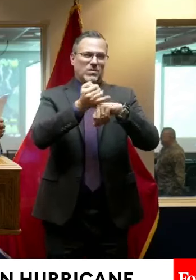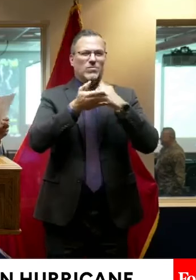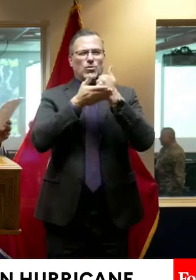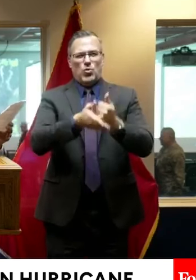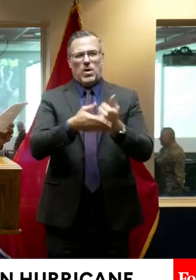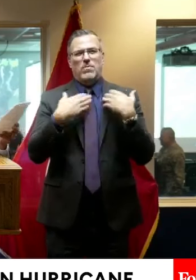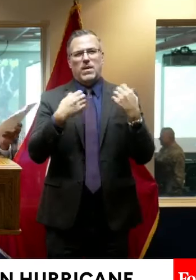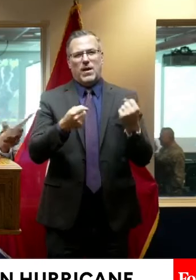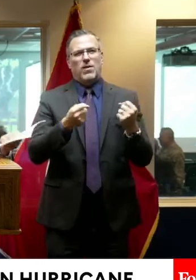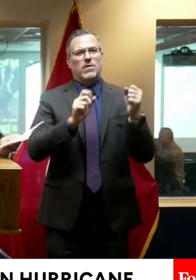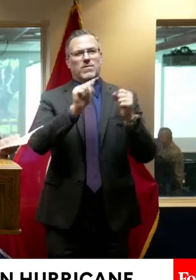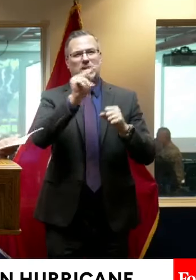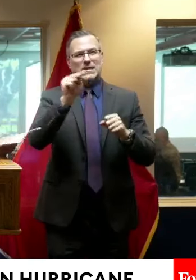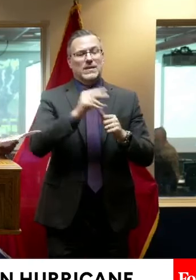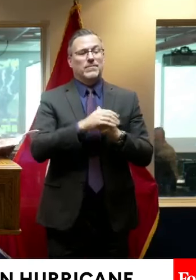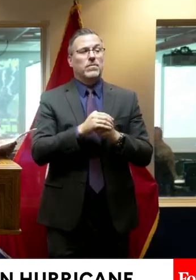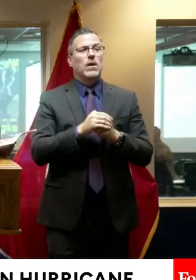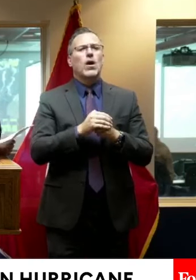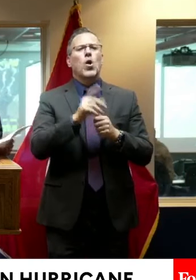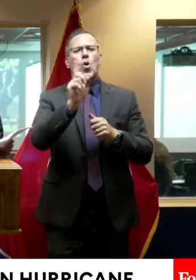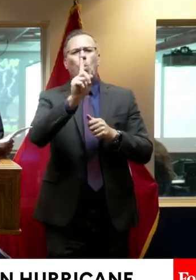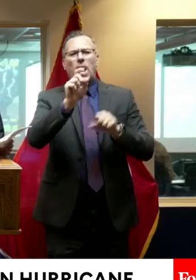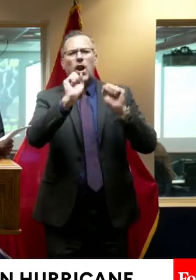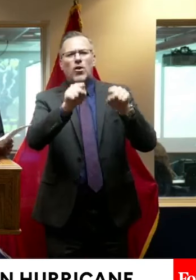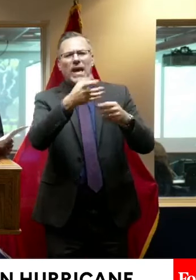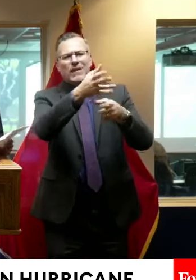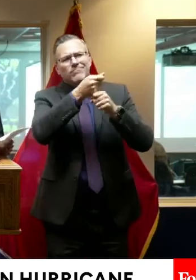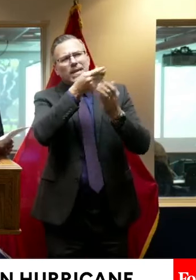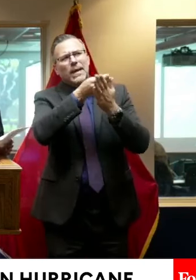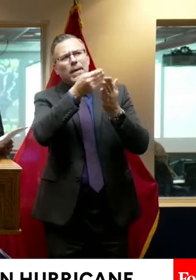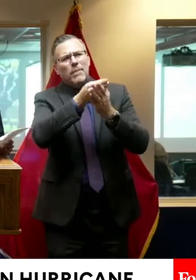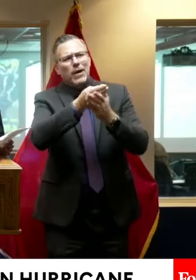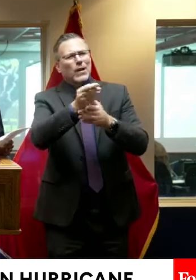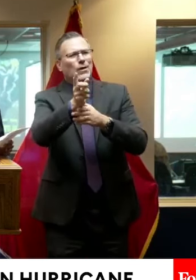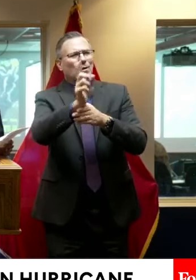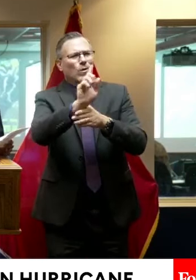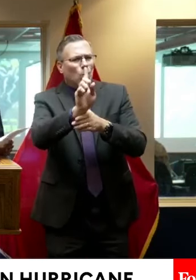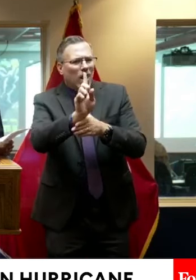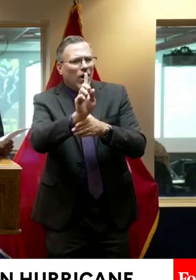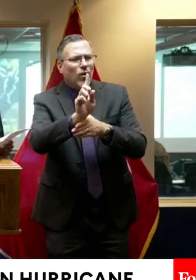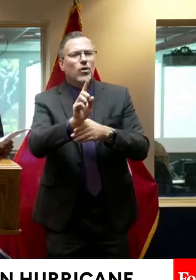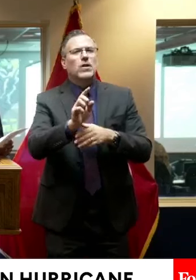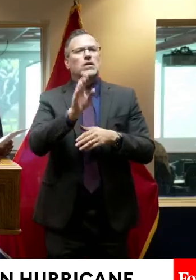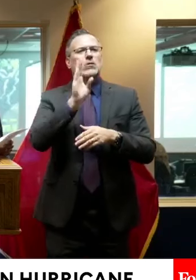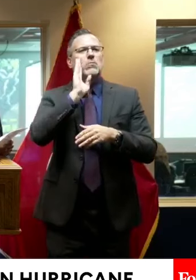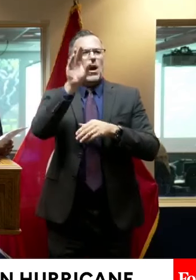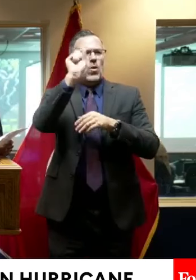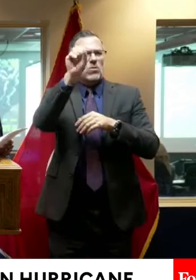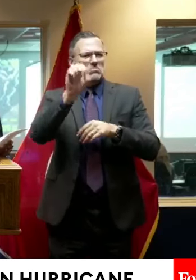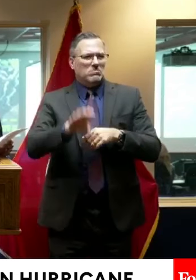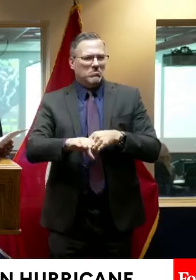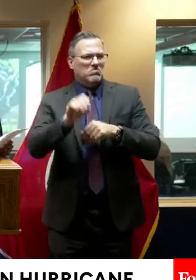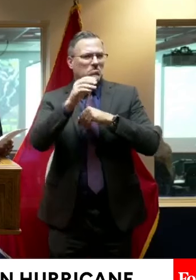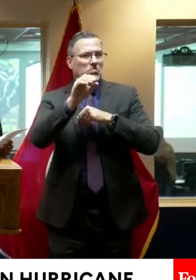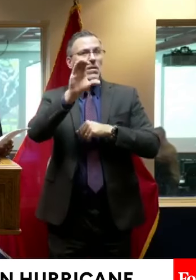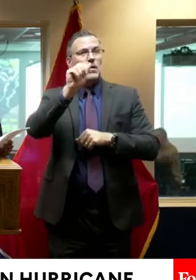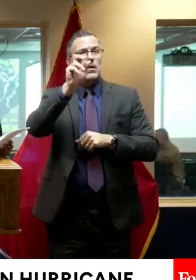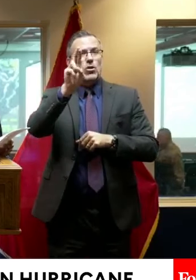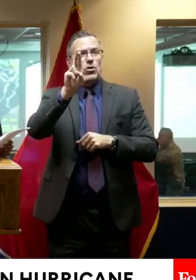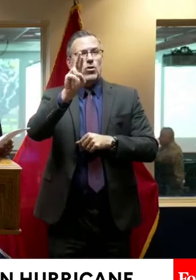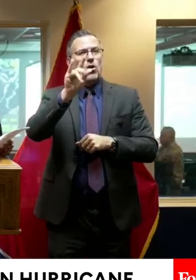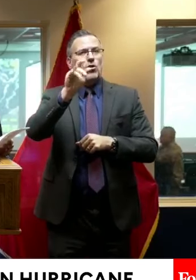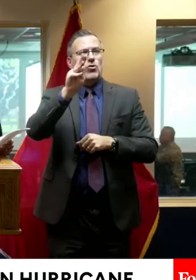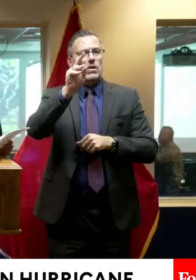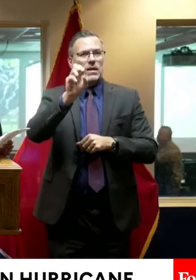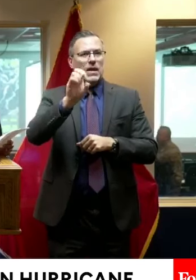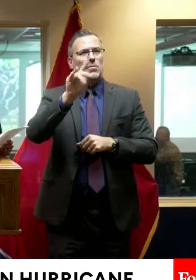Tennesseans. The counties that are eligible for the program are those that are in the disaster declaration. I'll reel them off: Carter, Claiborne,